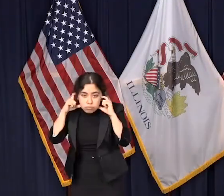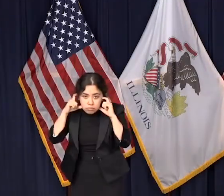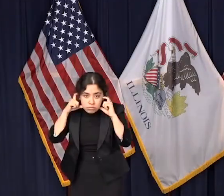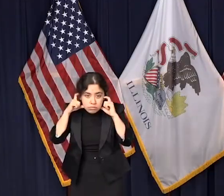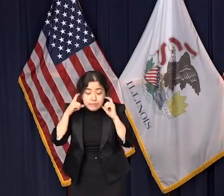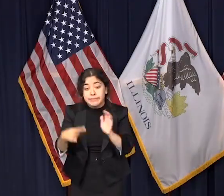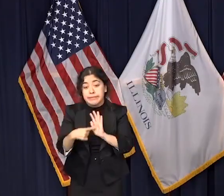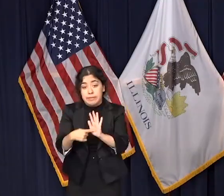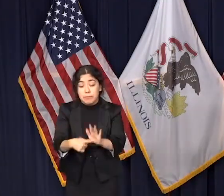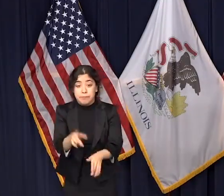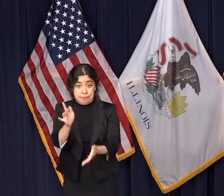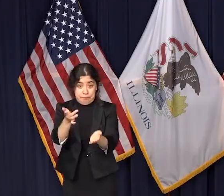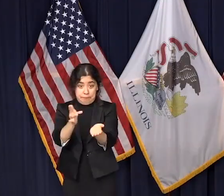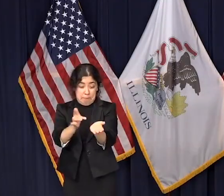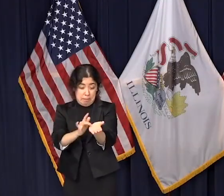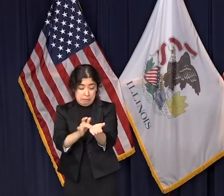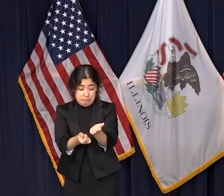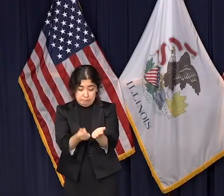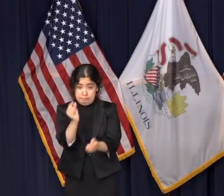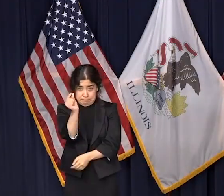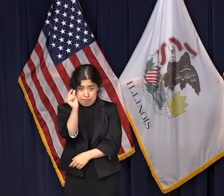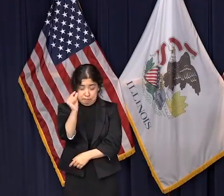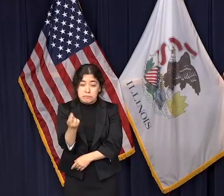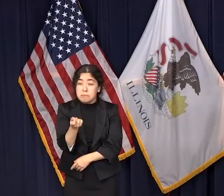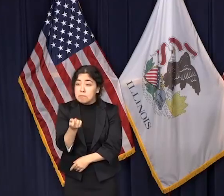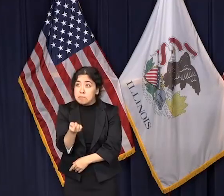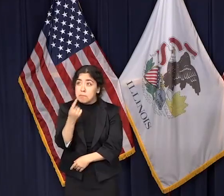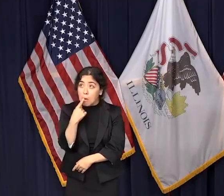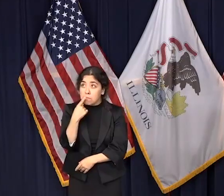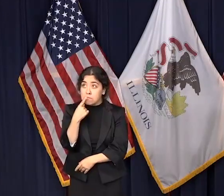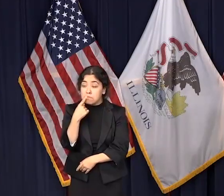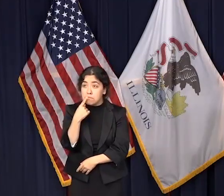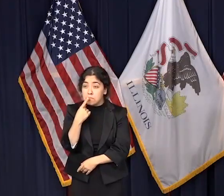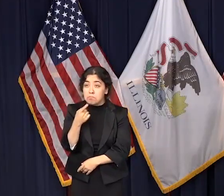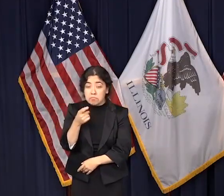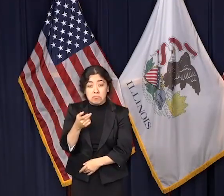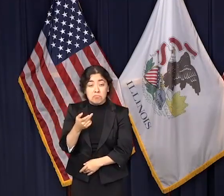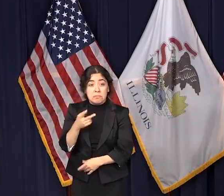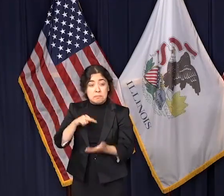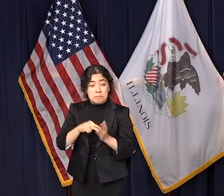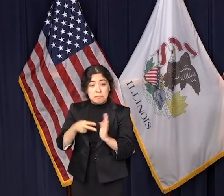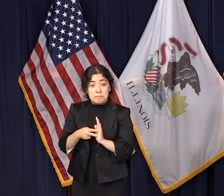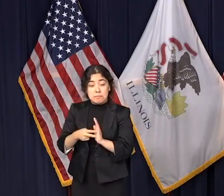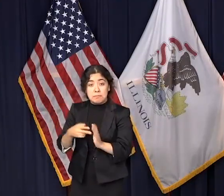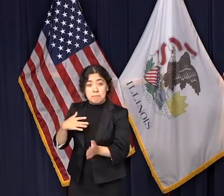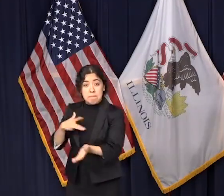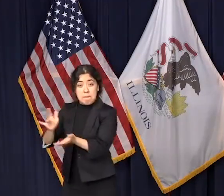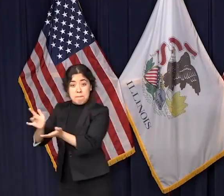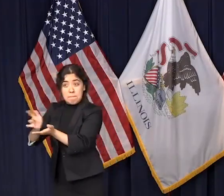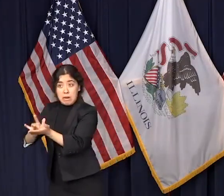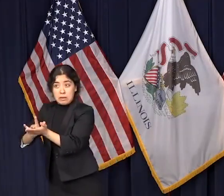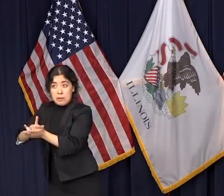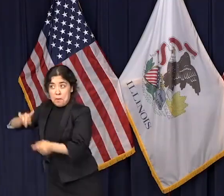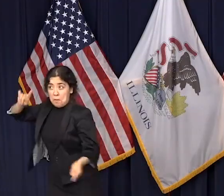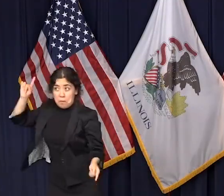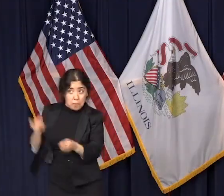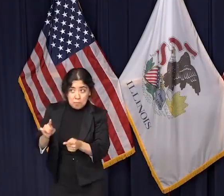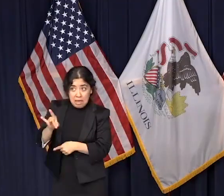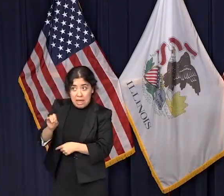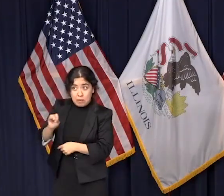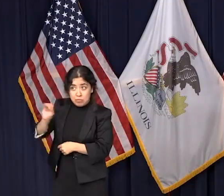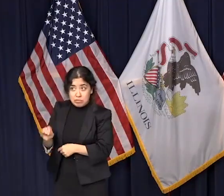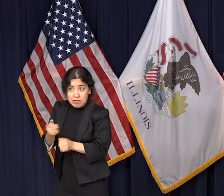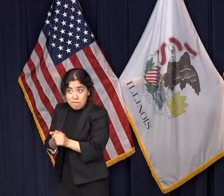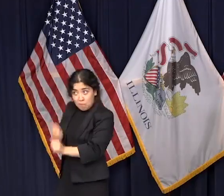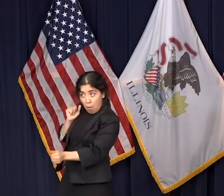pill that would reduce the likelihood of you getting COVID-19 by 80%, wouldn't you do it? It's safe. You